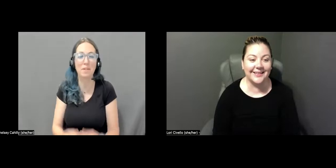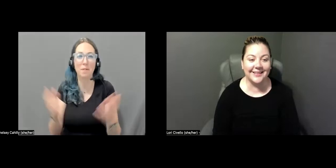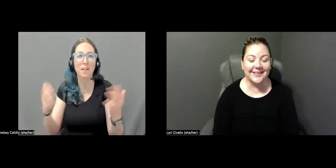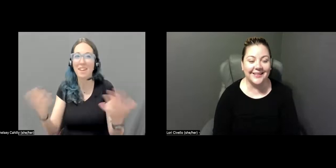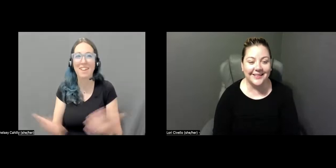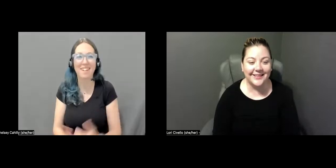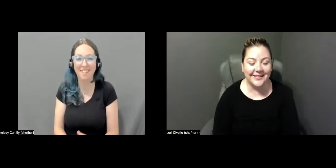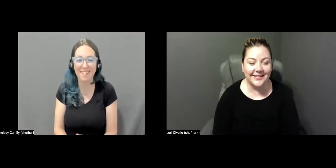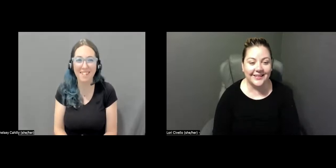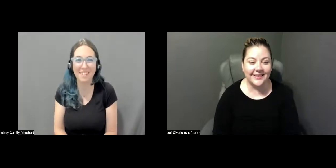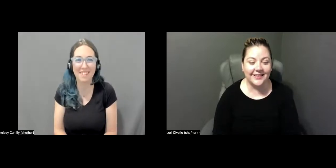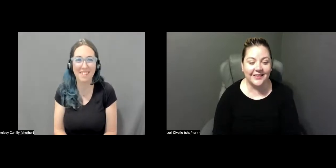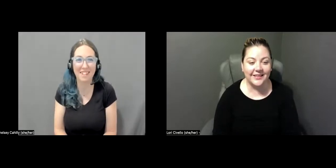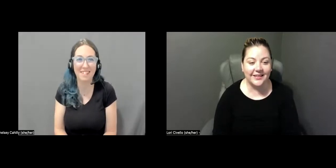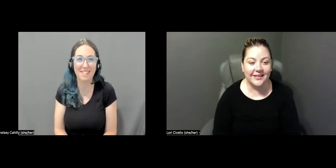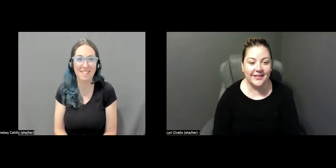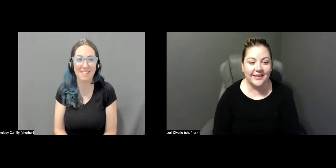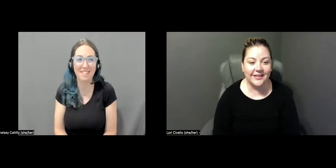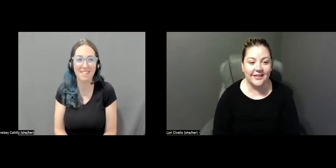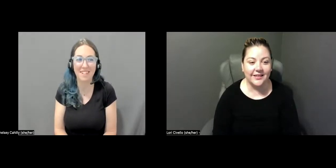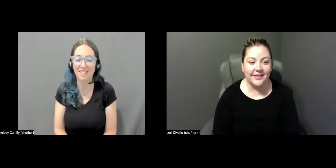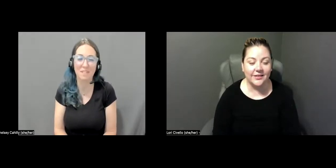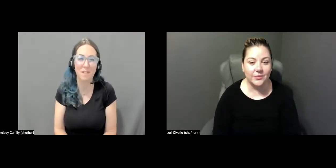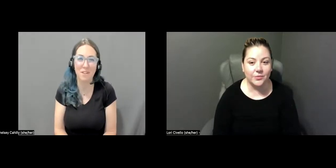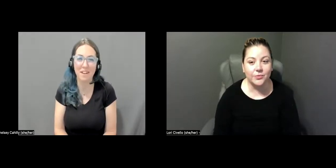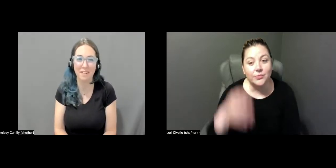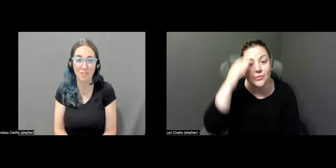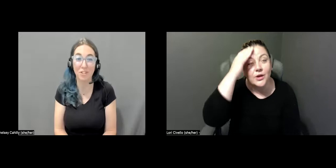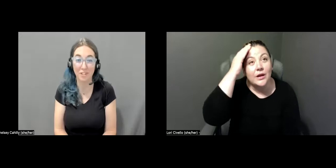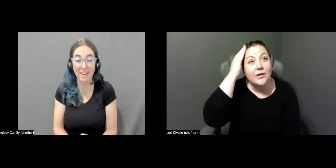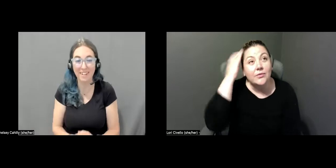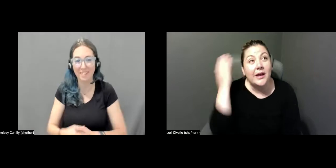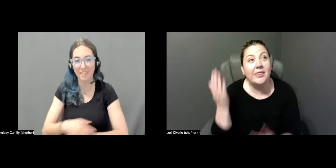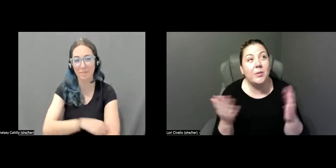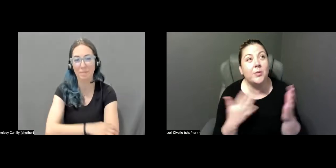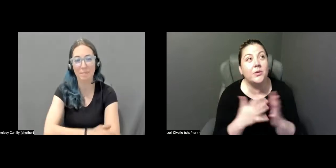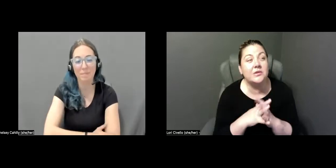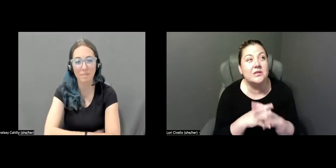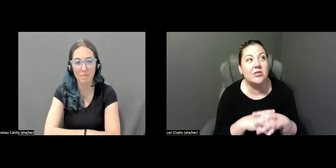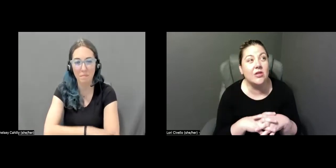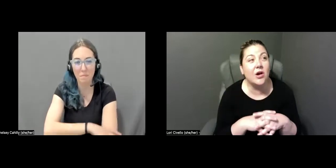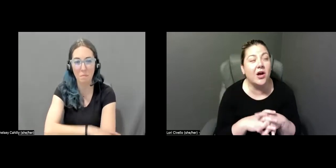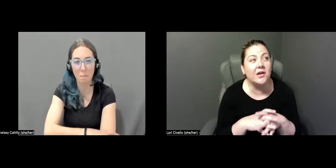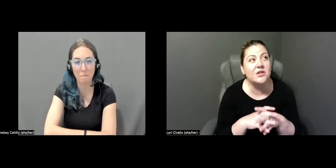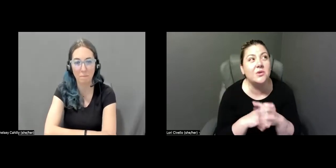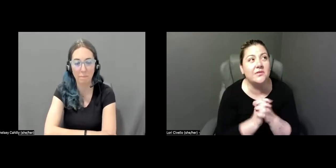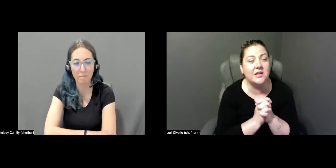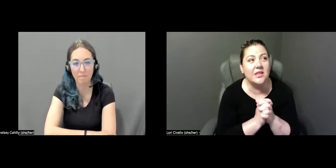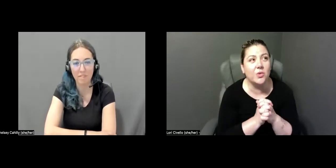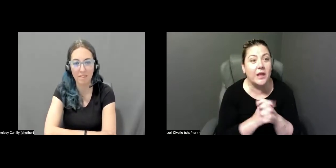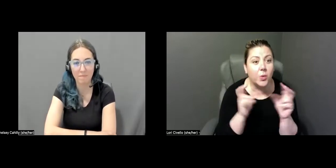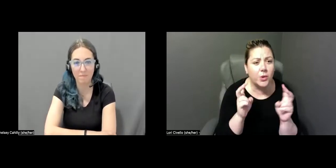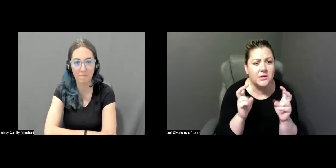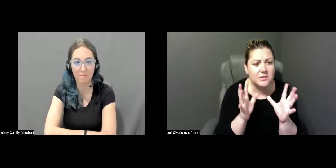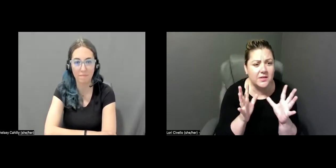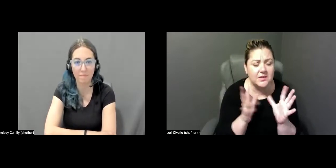but that's yeah, it's different every day for sure. Right. I think people would intuitively think